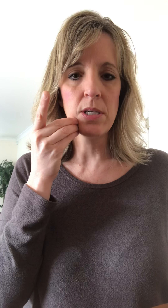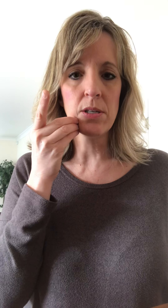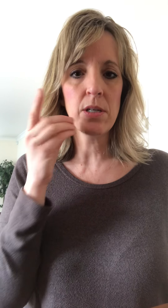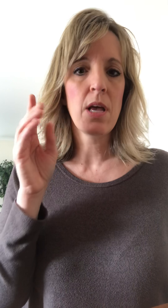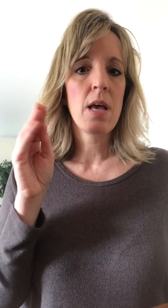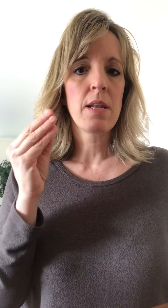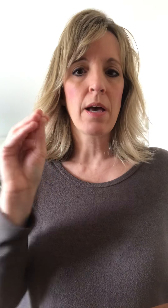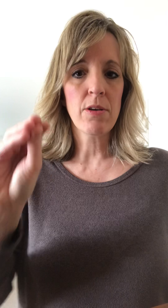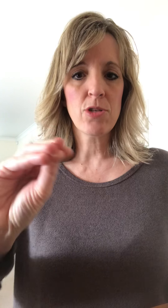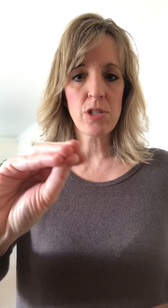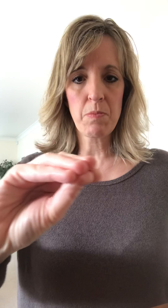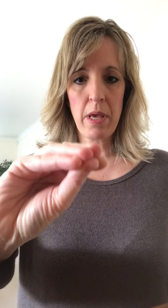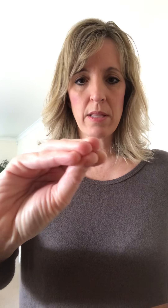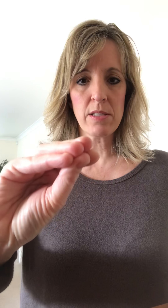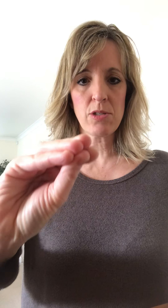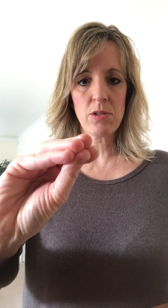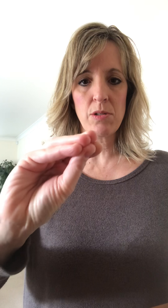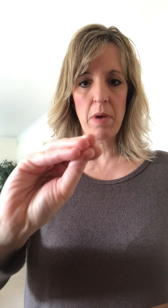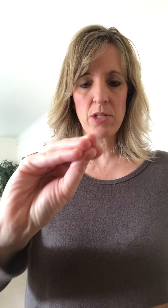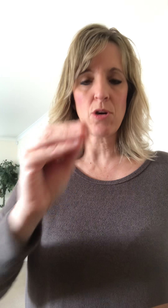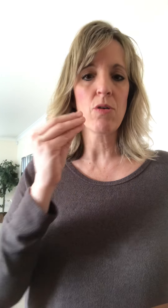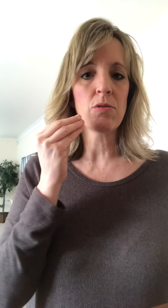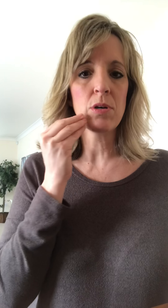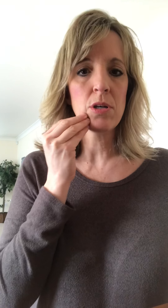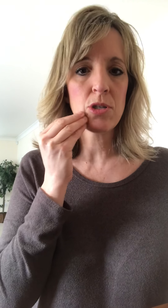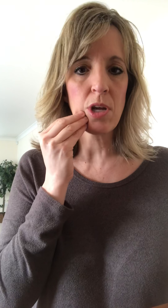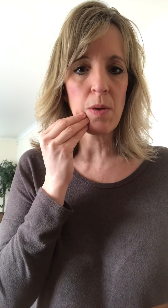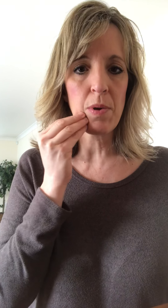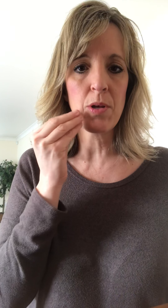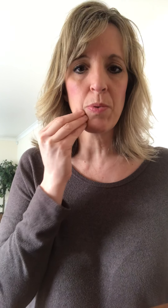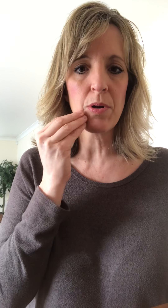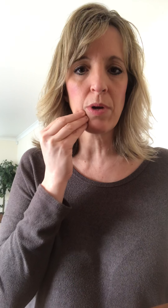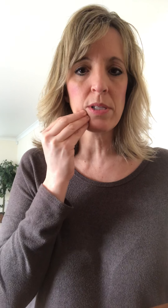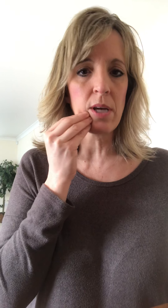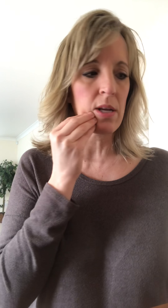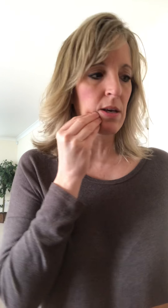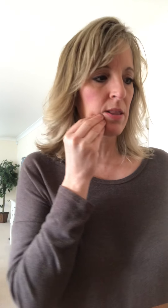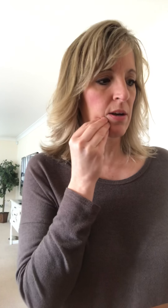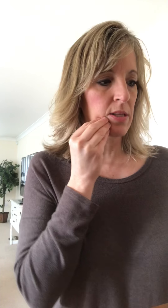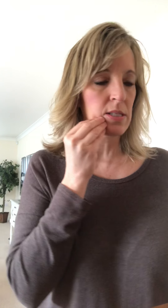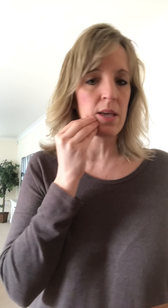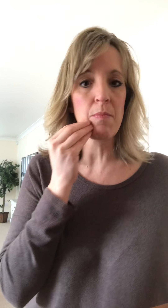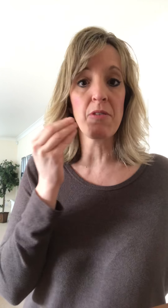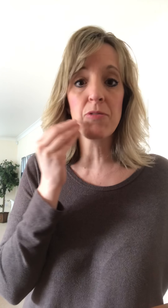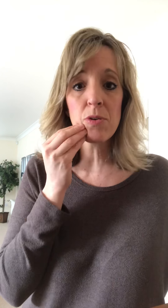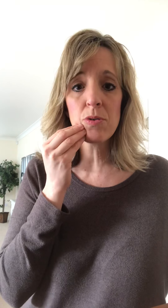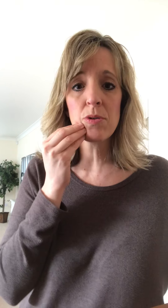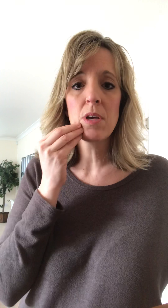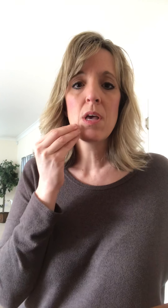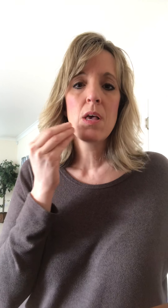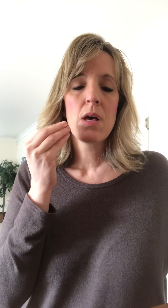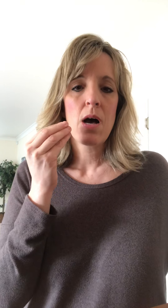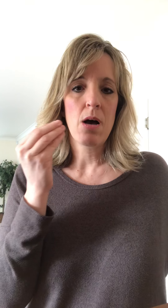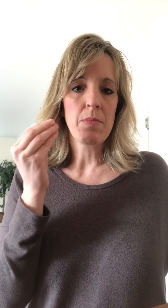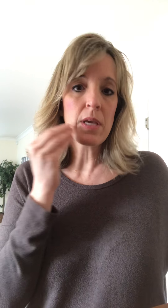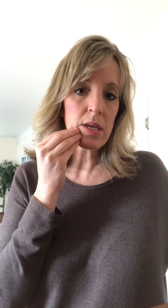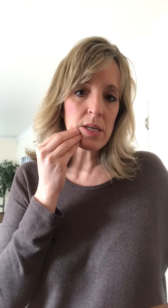dinner. Now you just make this smashed O shape and you put it right side on there. This can be food,